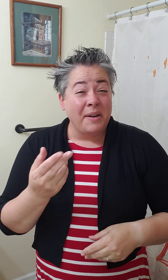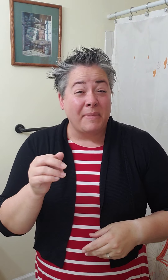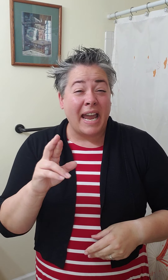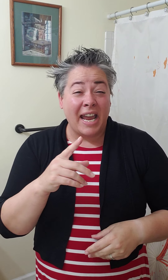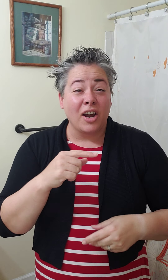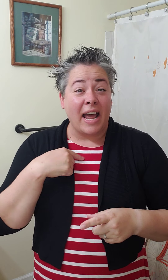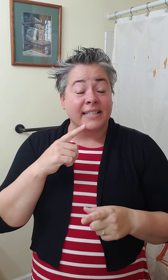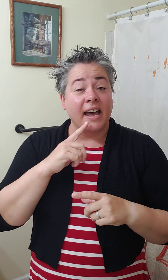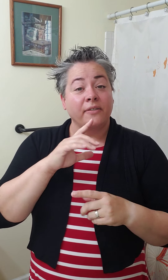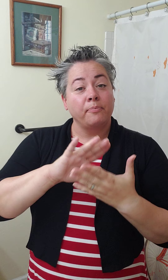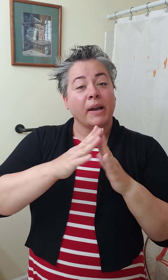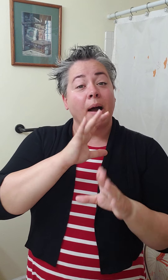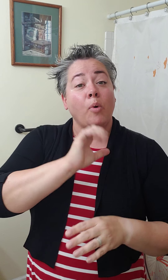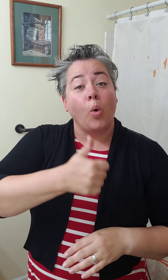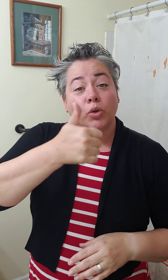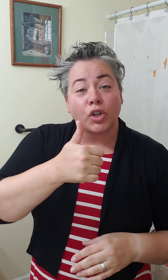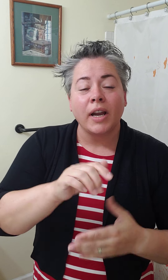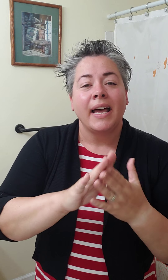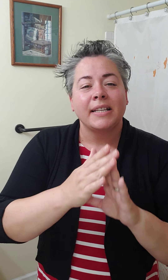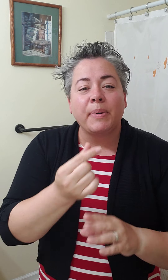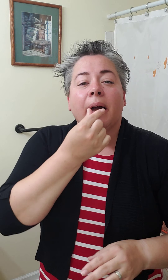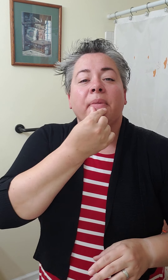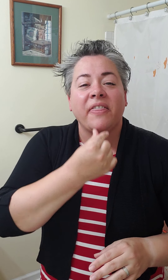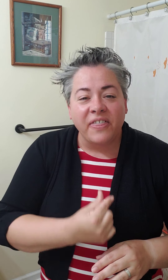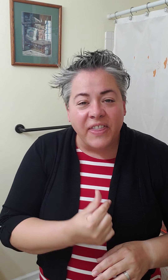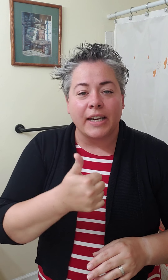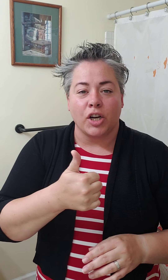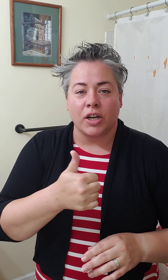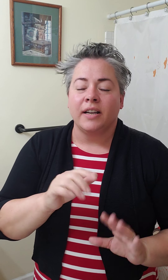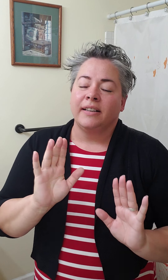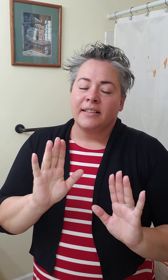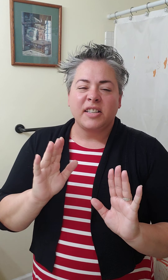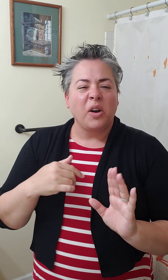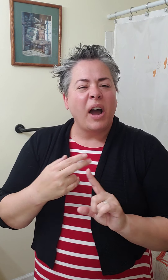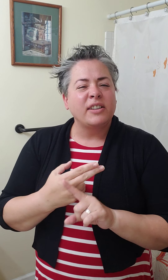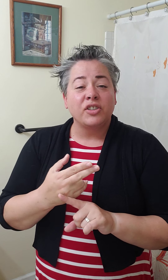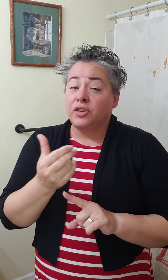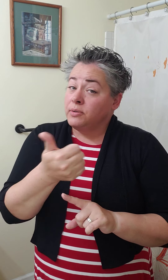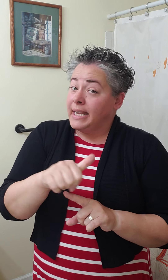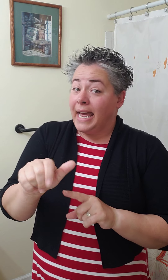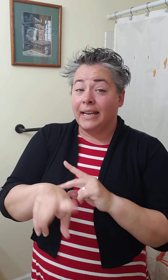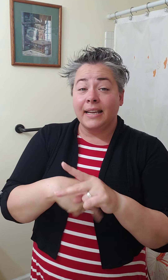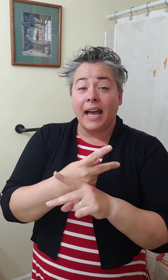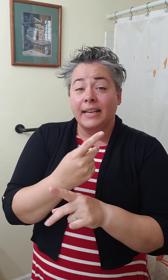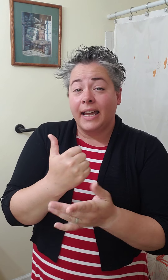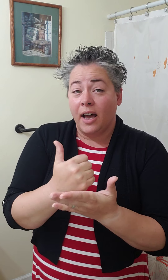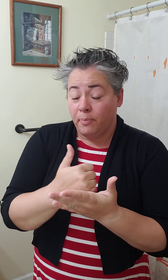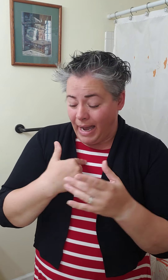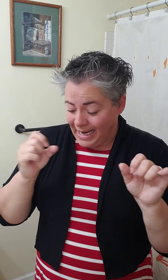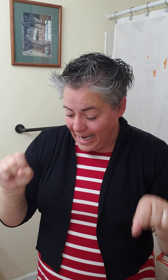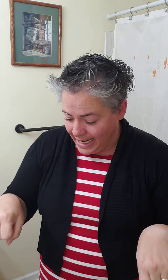my hair, as I've become older, has become thinner. So I just use any kind of help I